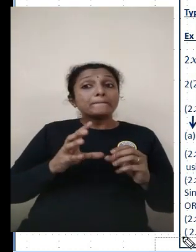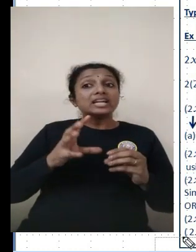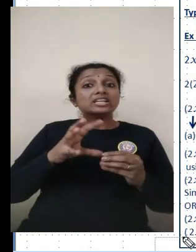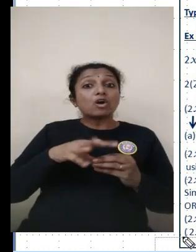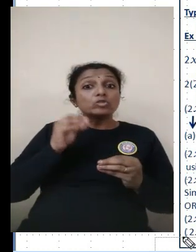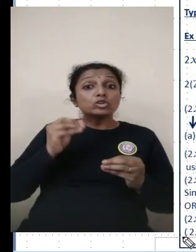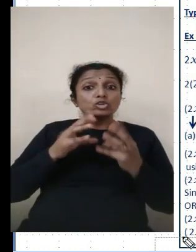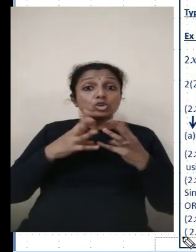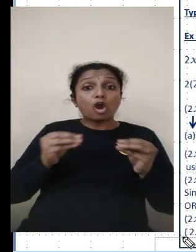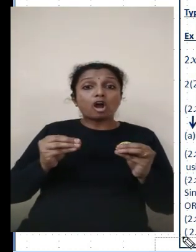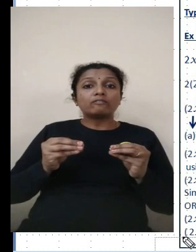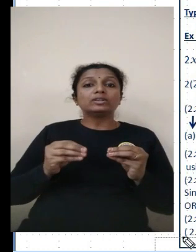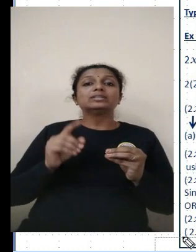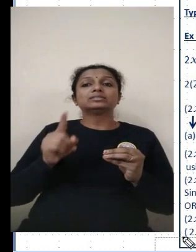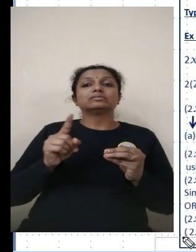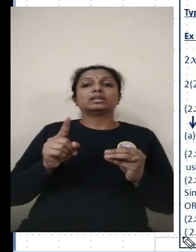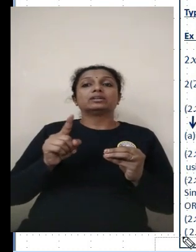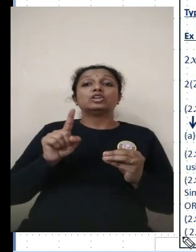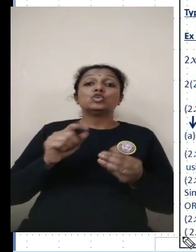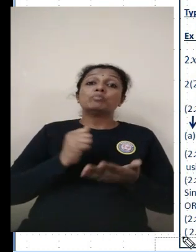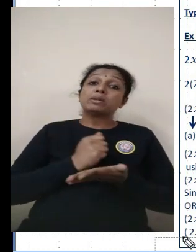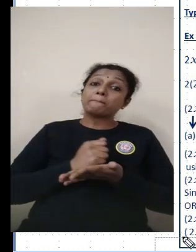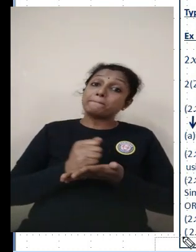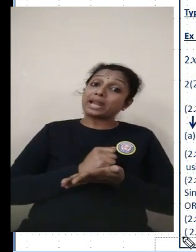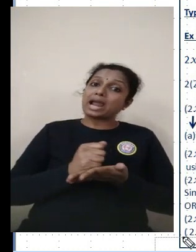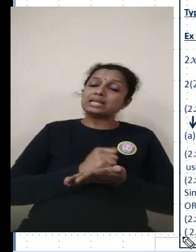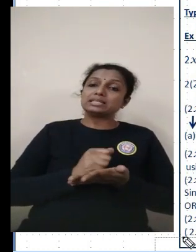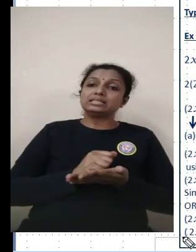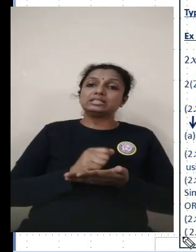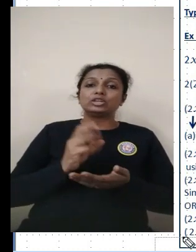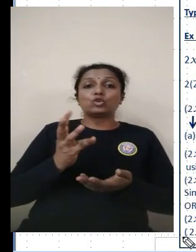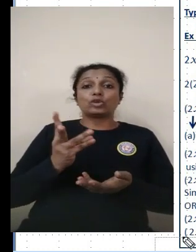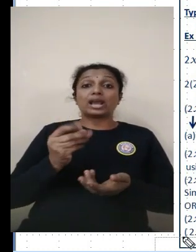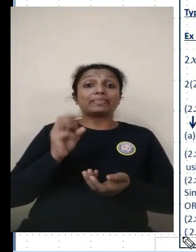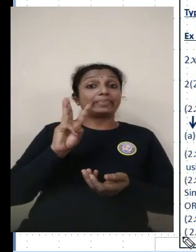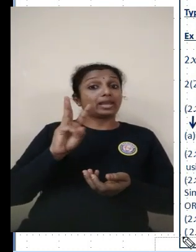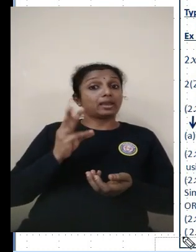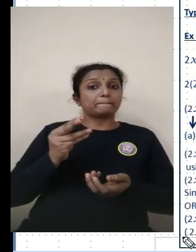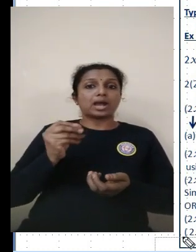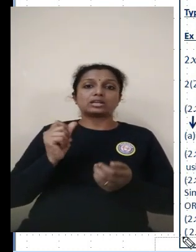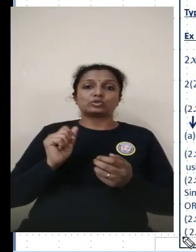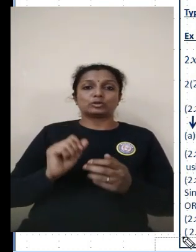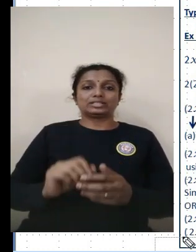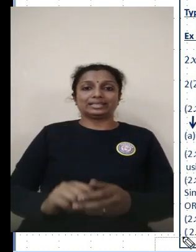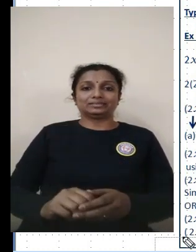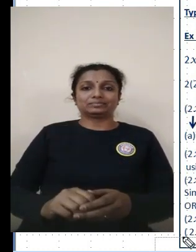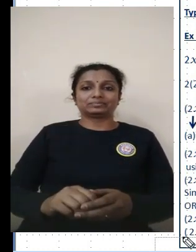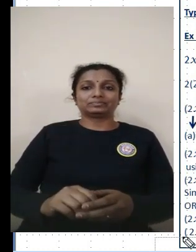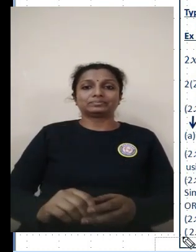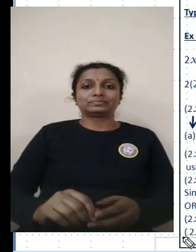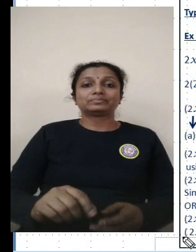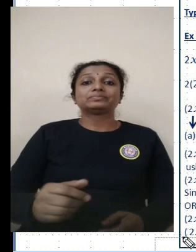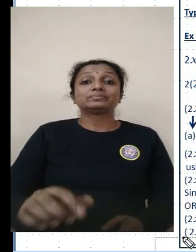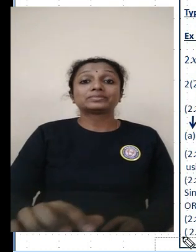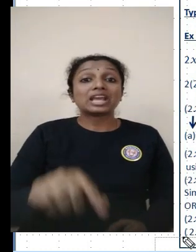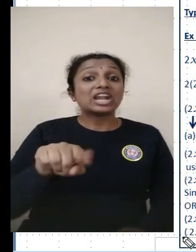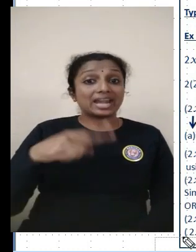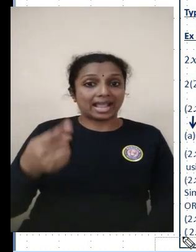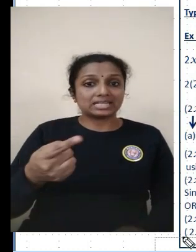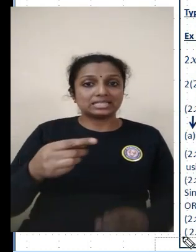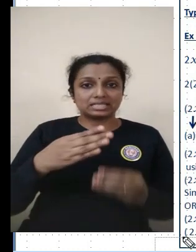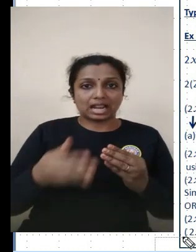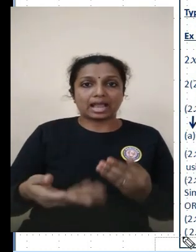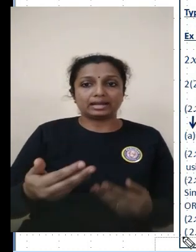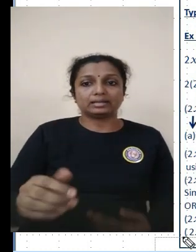b and how to put it. Value of b, how to find, I already told you. So if you follow that method, practice it little bit,